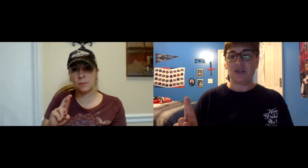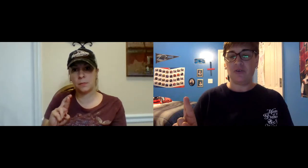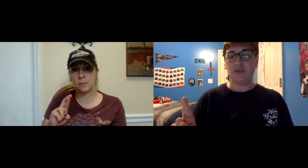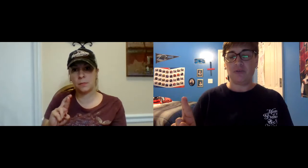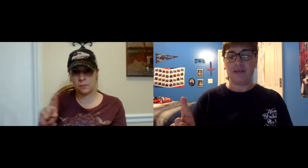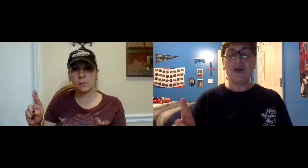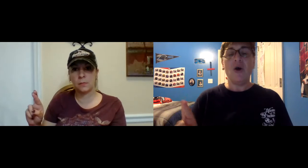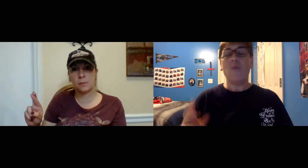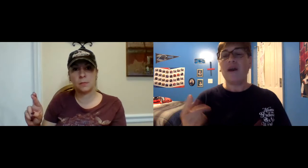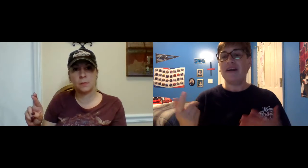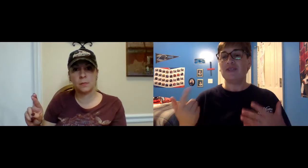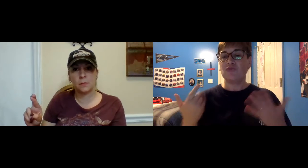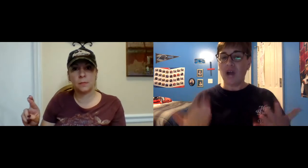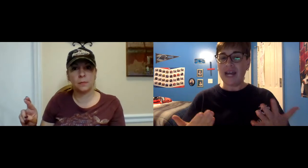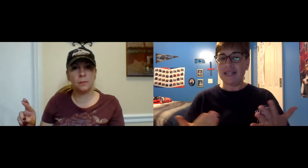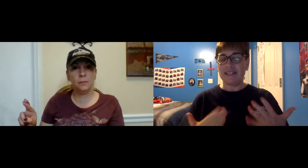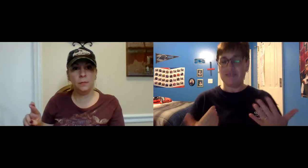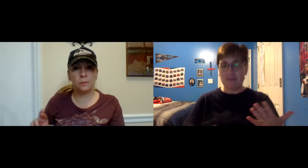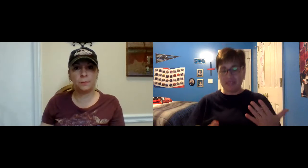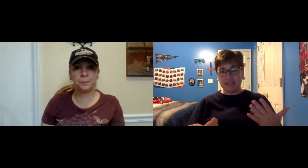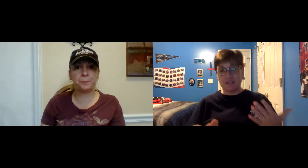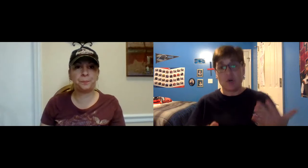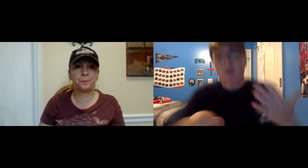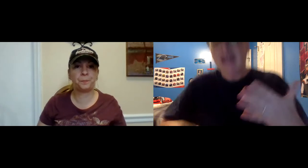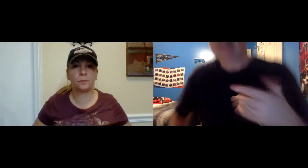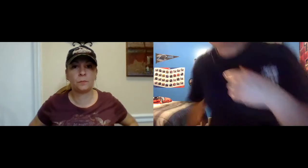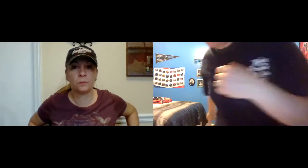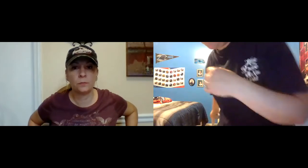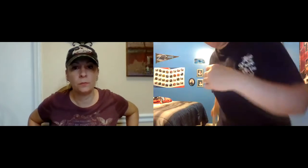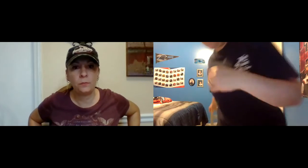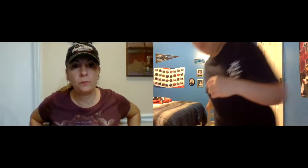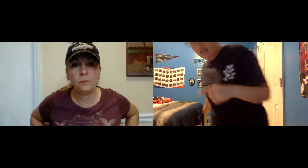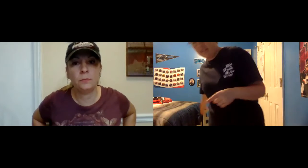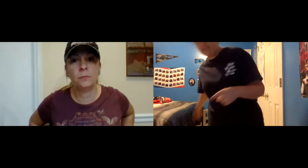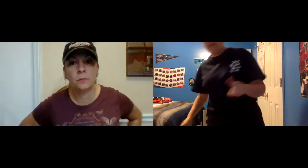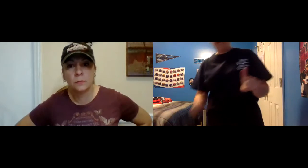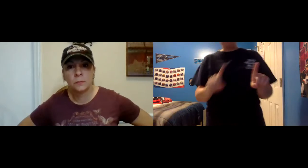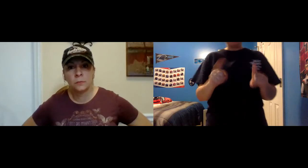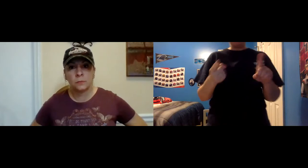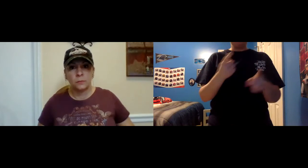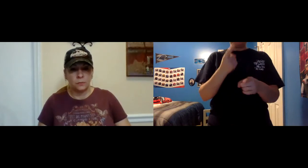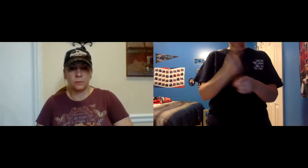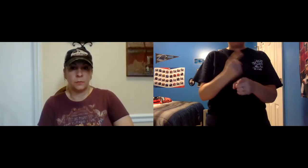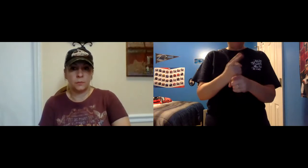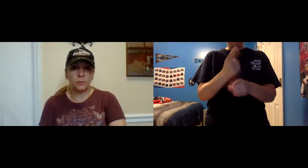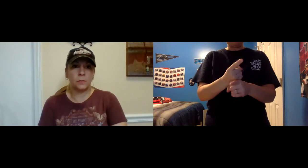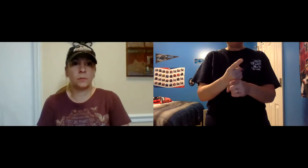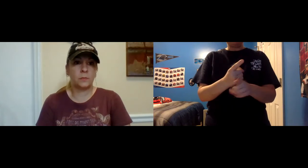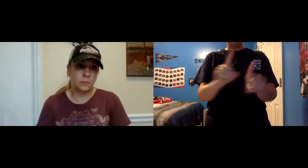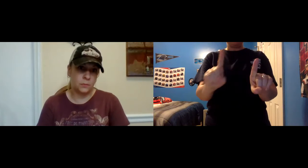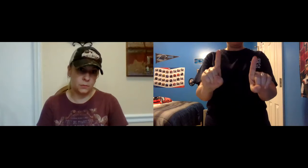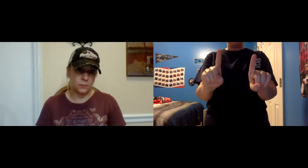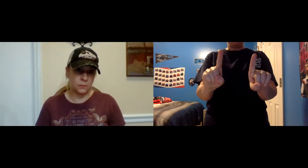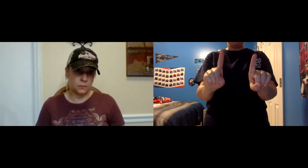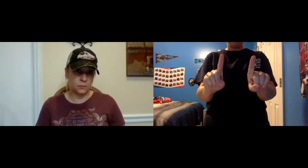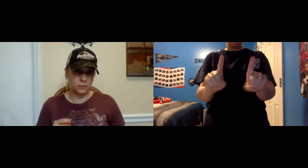can just go a little bit. Whereas right, if something is correct and something is right, instead of using your K's,